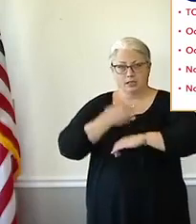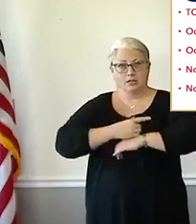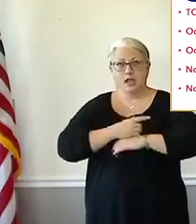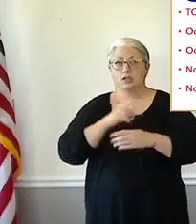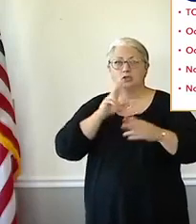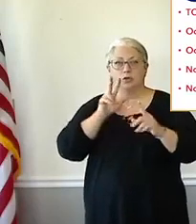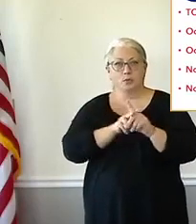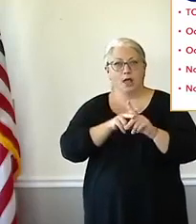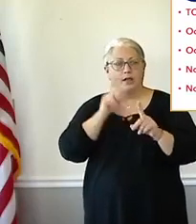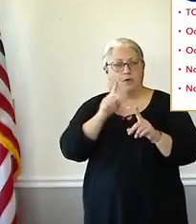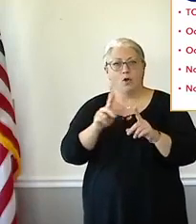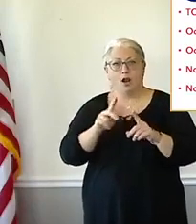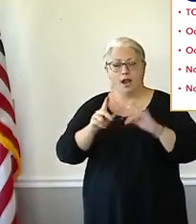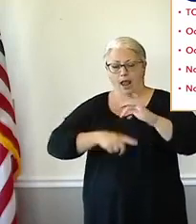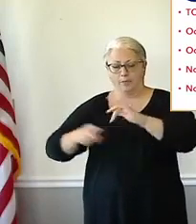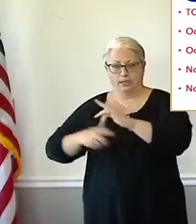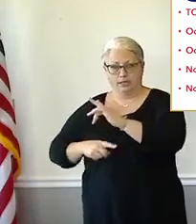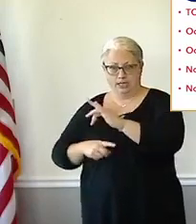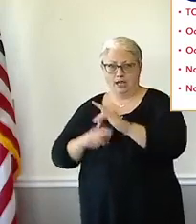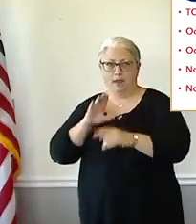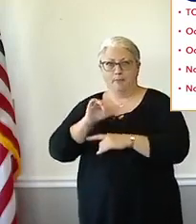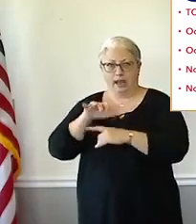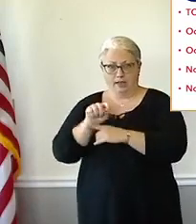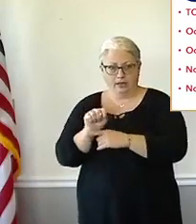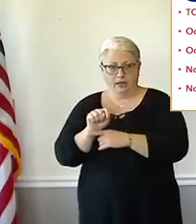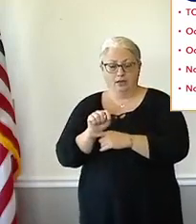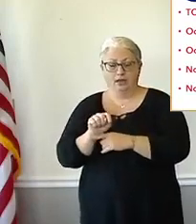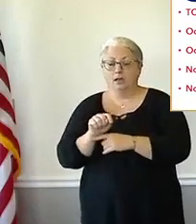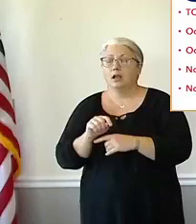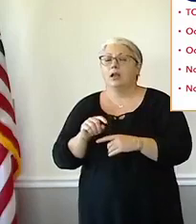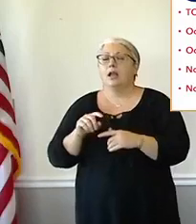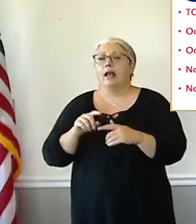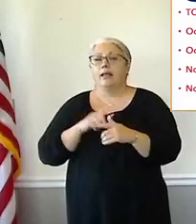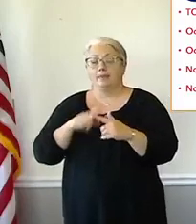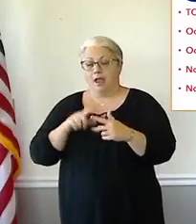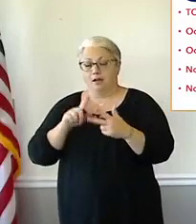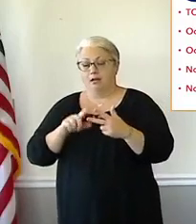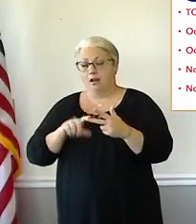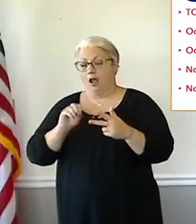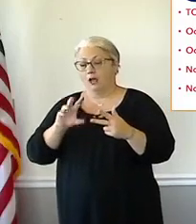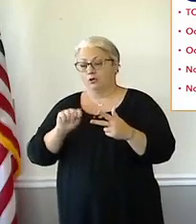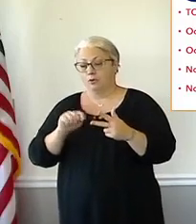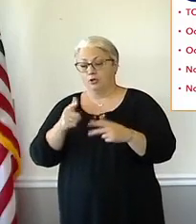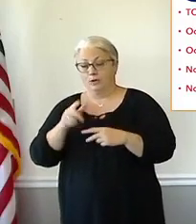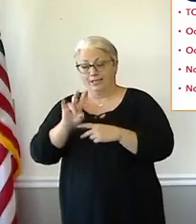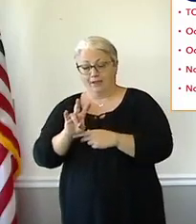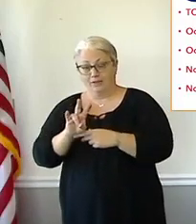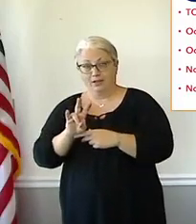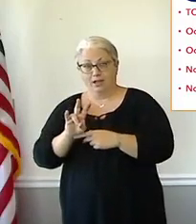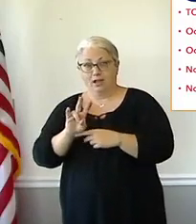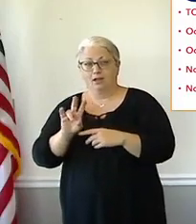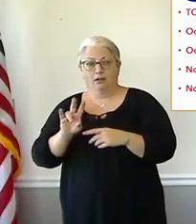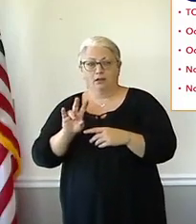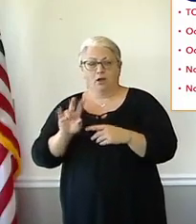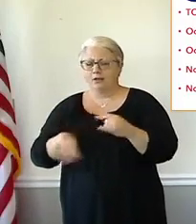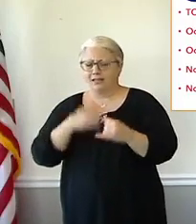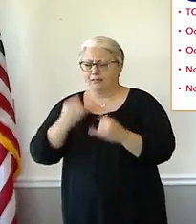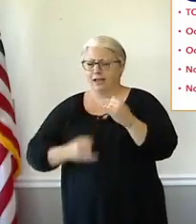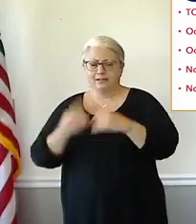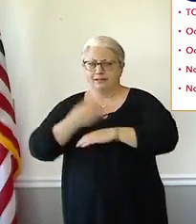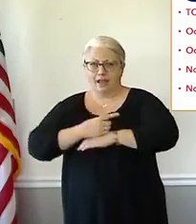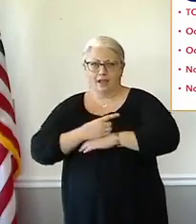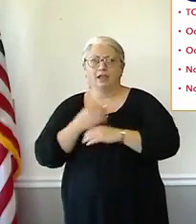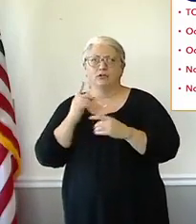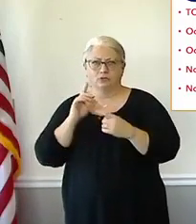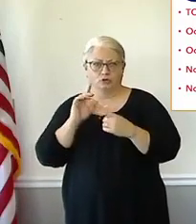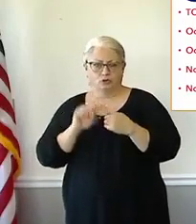you have three options. You can vote by absentee, and October 27th is the last day to complete an absentee ballot application. That application goes to